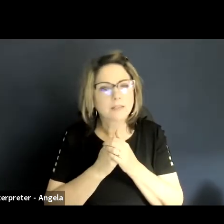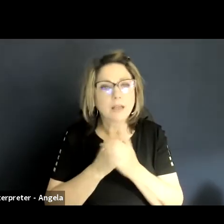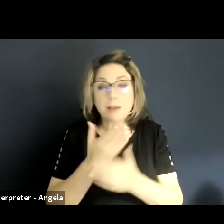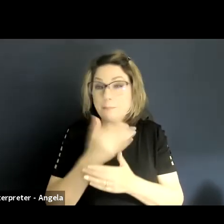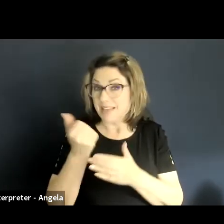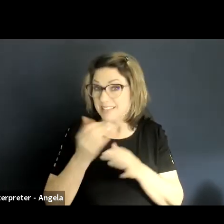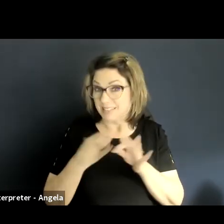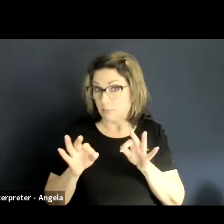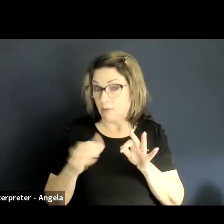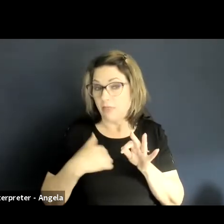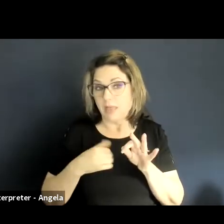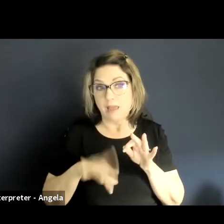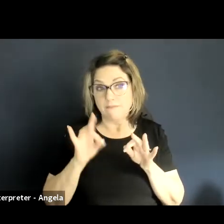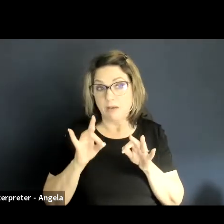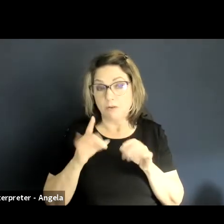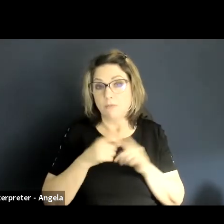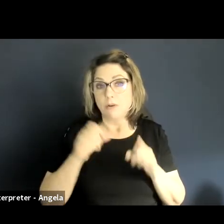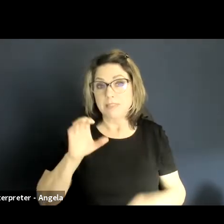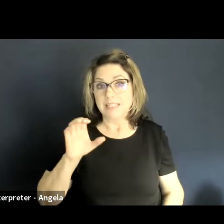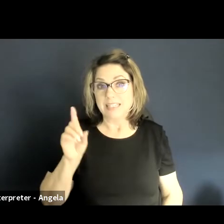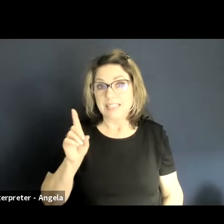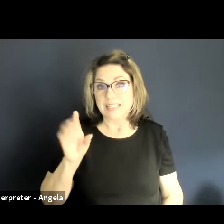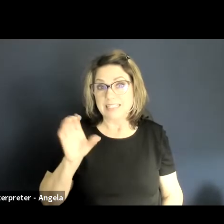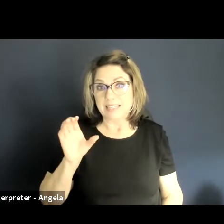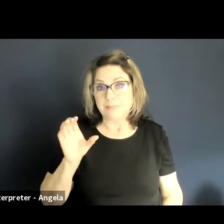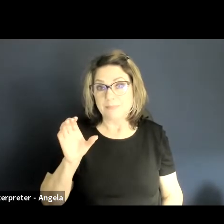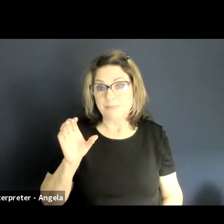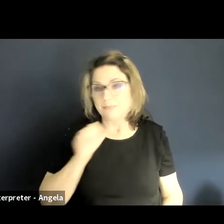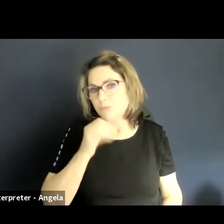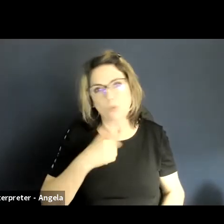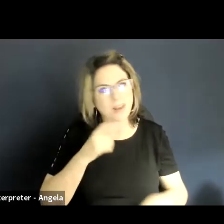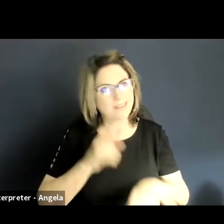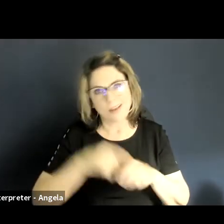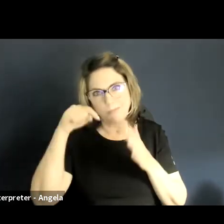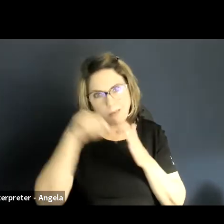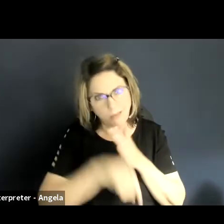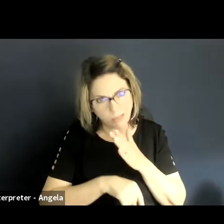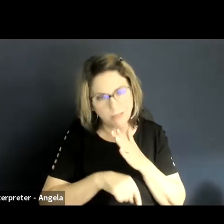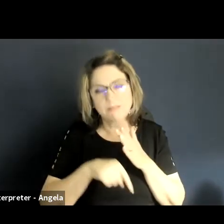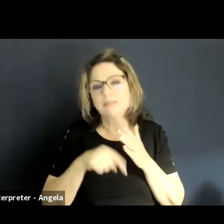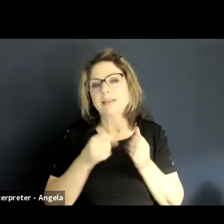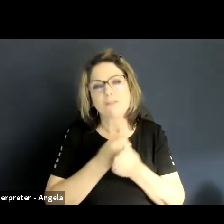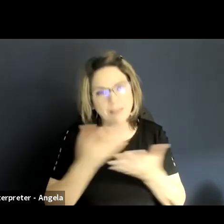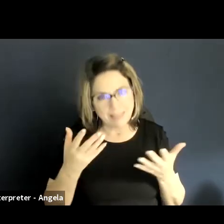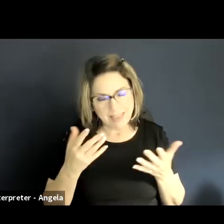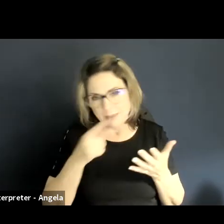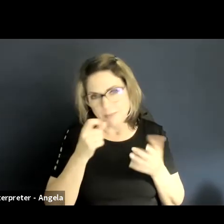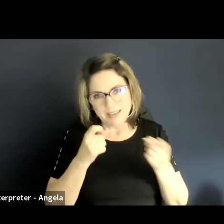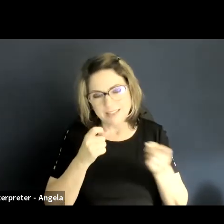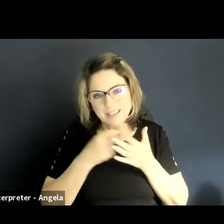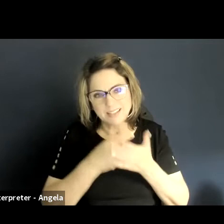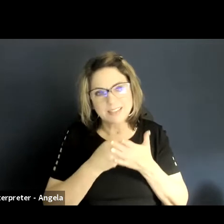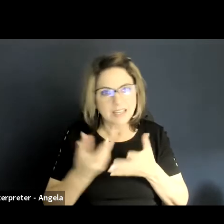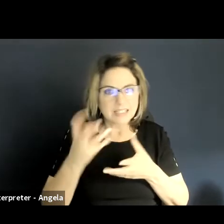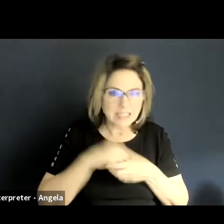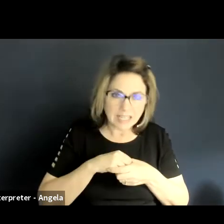simplest one that I found is directly from the CDC. We don't have the time to get into all the areas listed as they talk about engaging